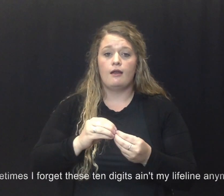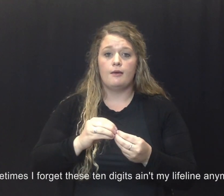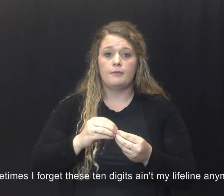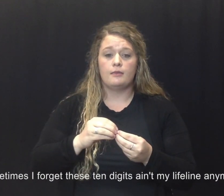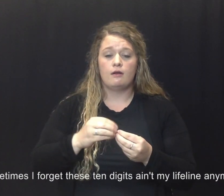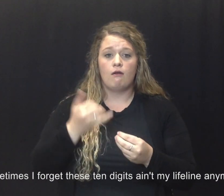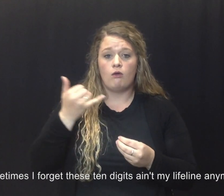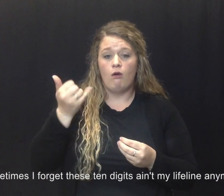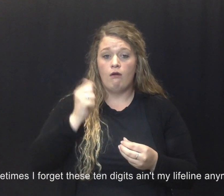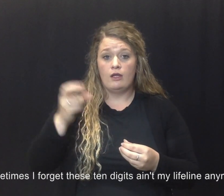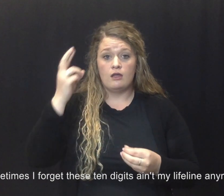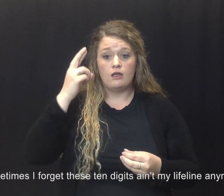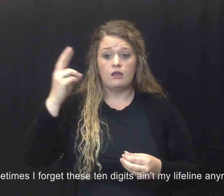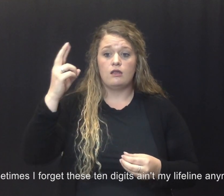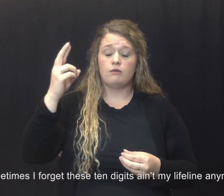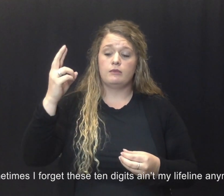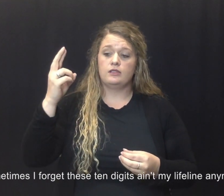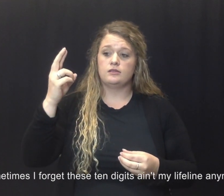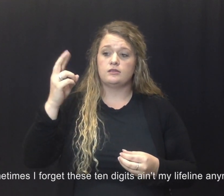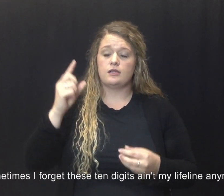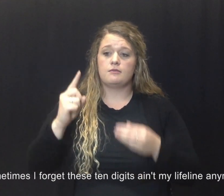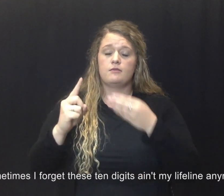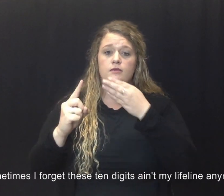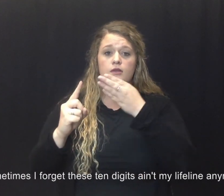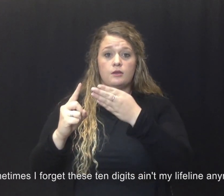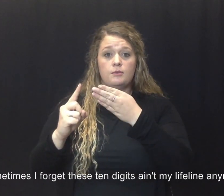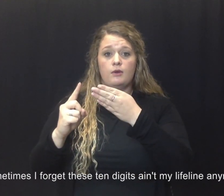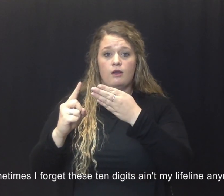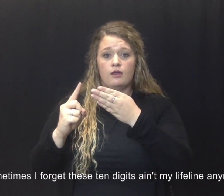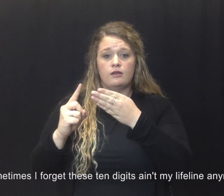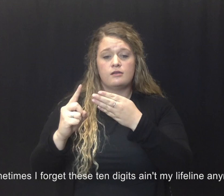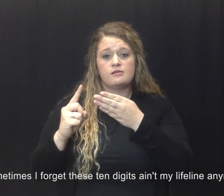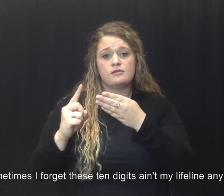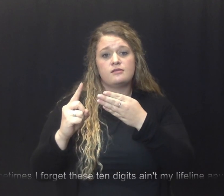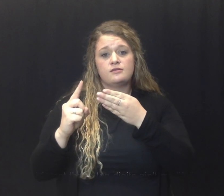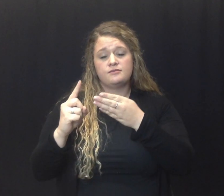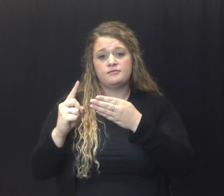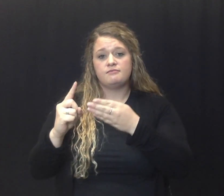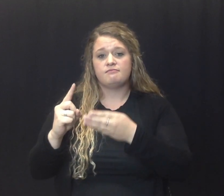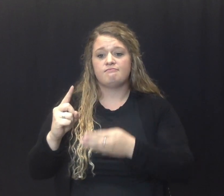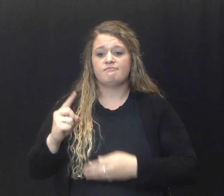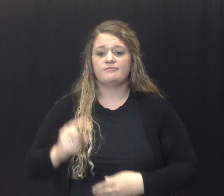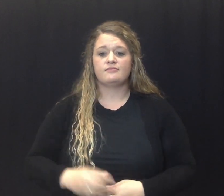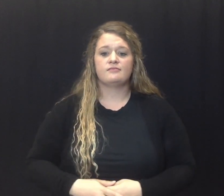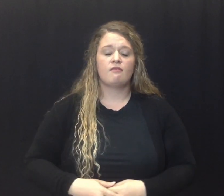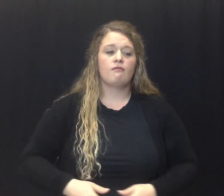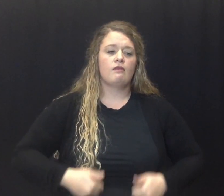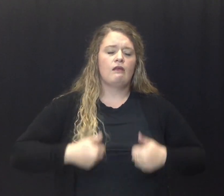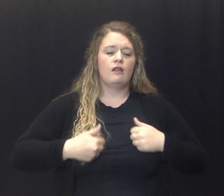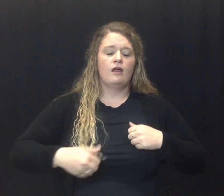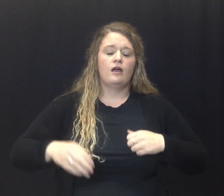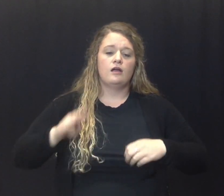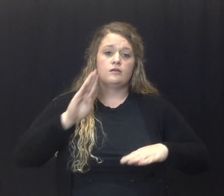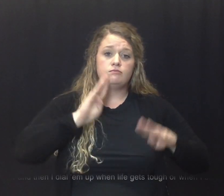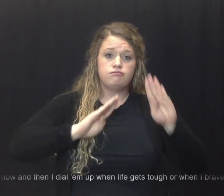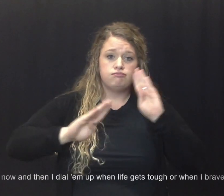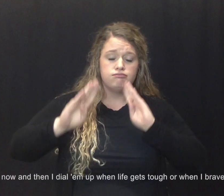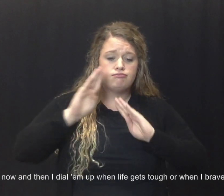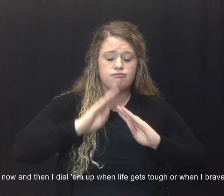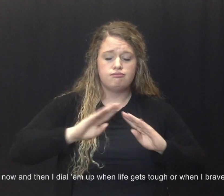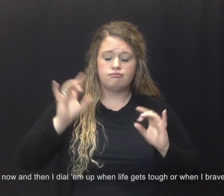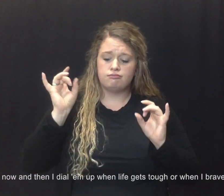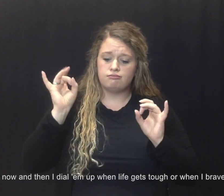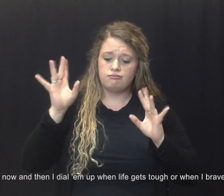Sometimes I forget these 10 digits ain't my lifeline anymore. Every now and